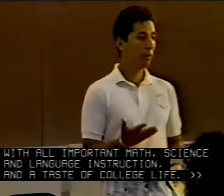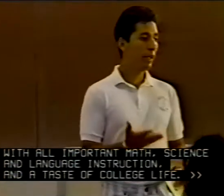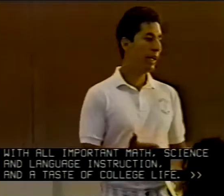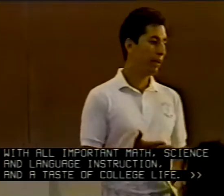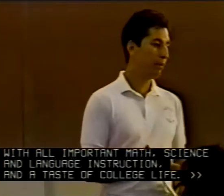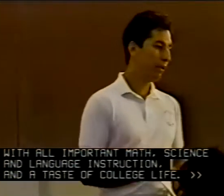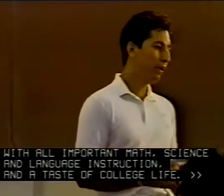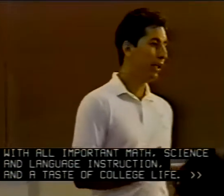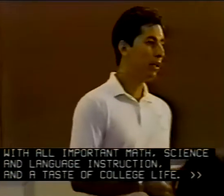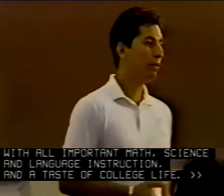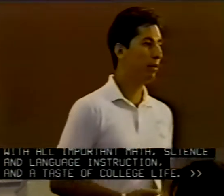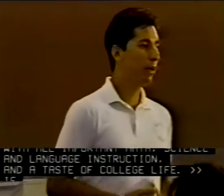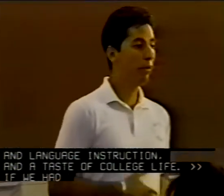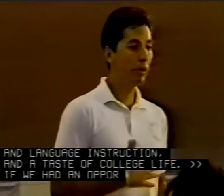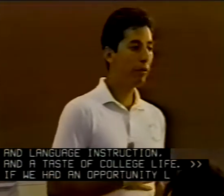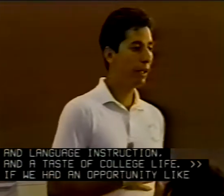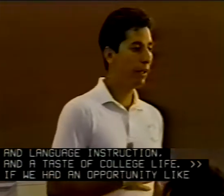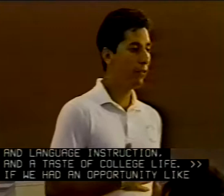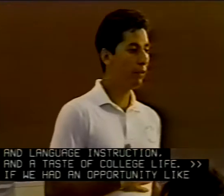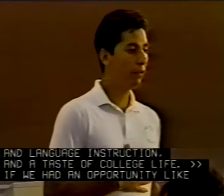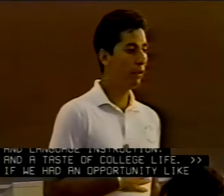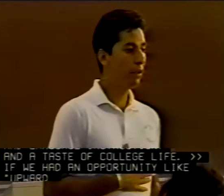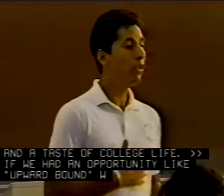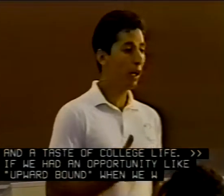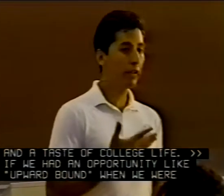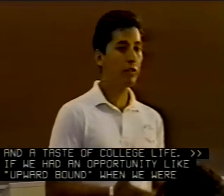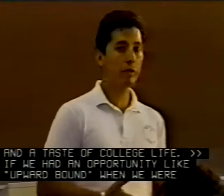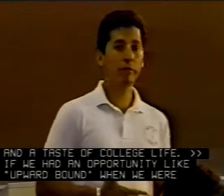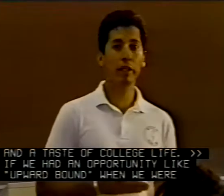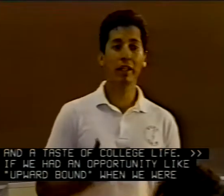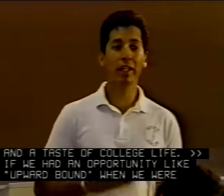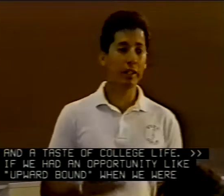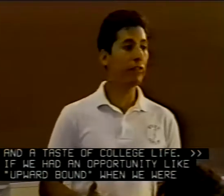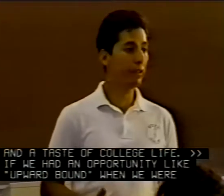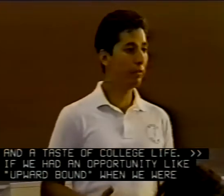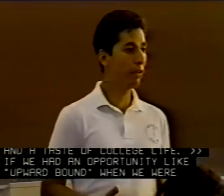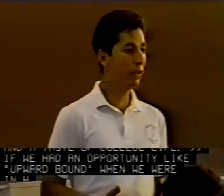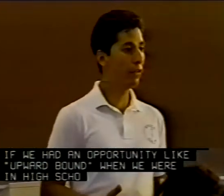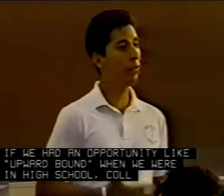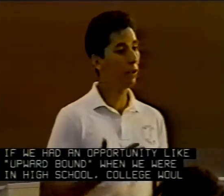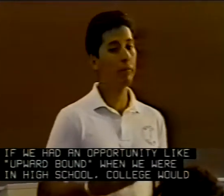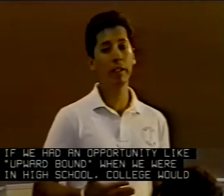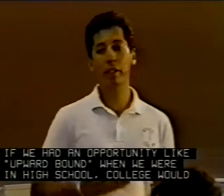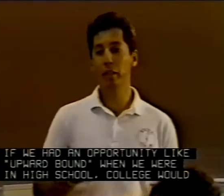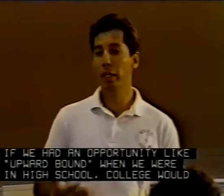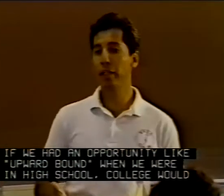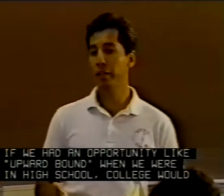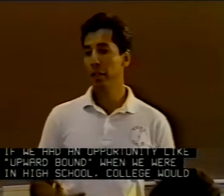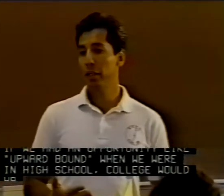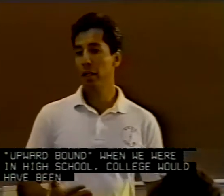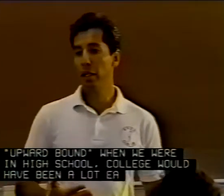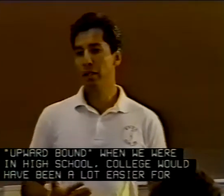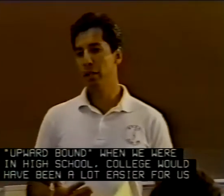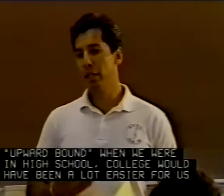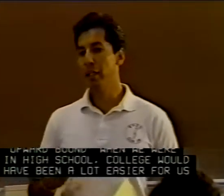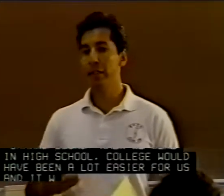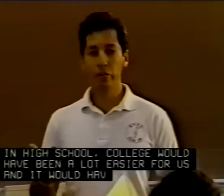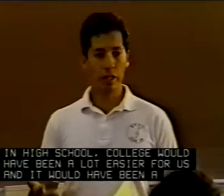had an opportunity like Upward Bound when we were in high school. College would have been a lot easier for us, and it would have been a lot less